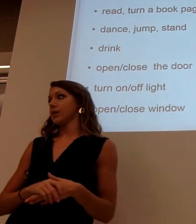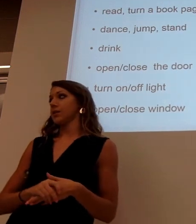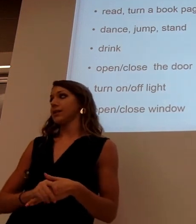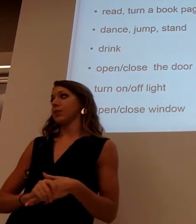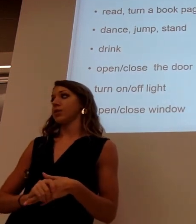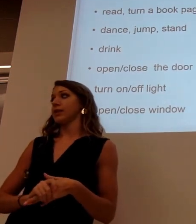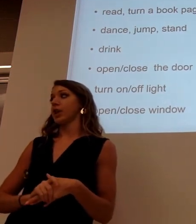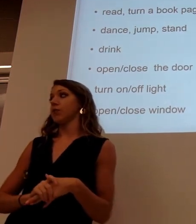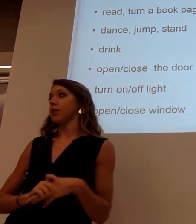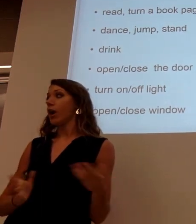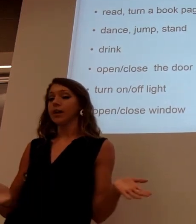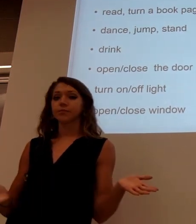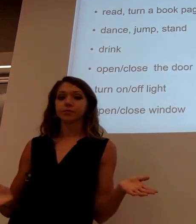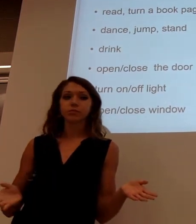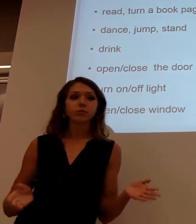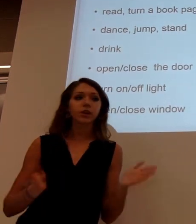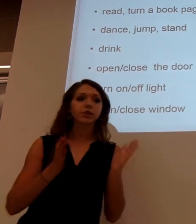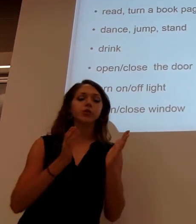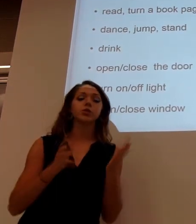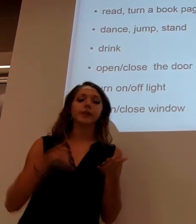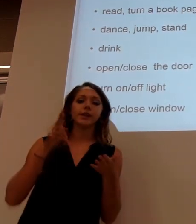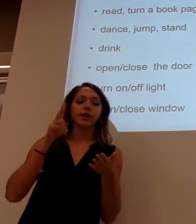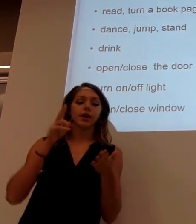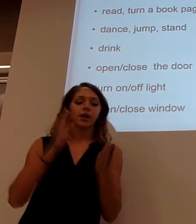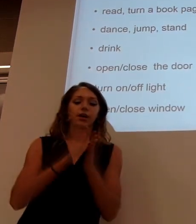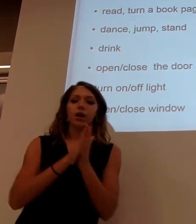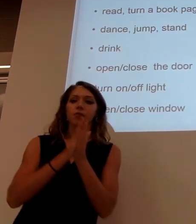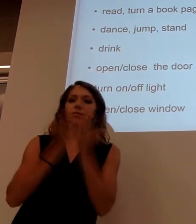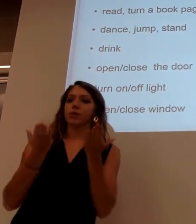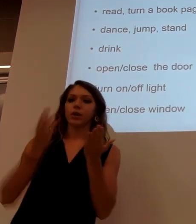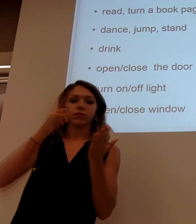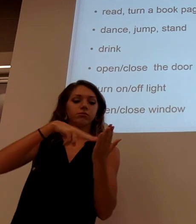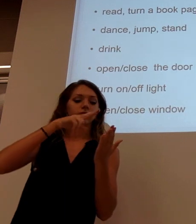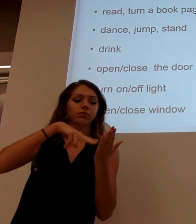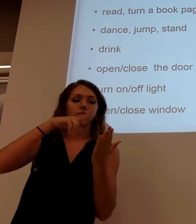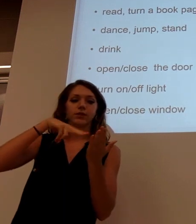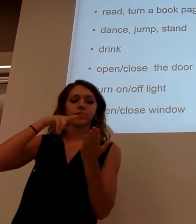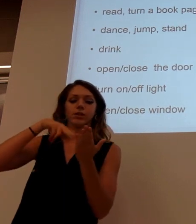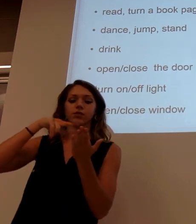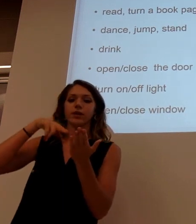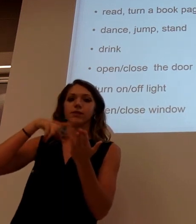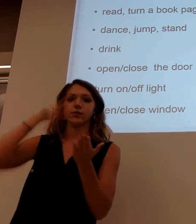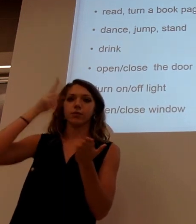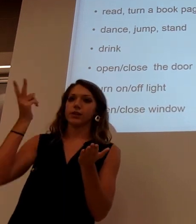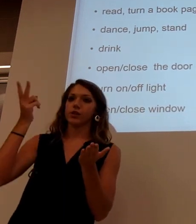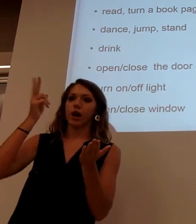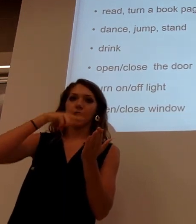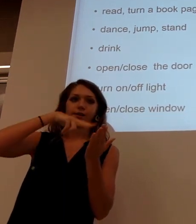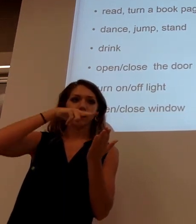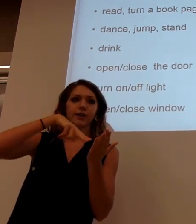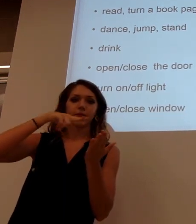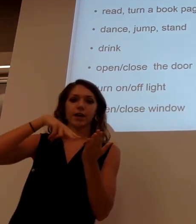some examples that could be on it. So to read, book, this is to read. This represents your eyes looking at the